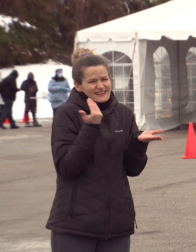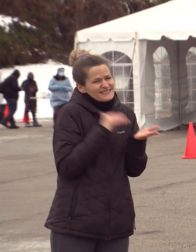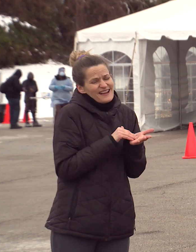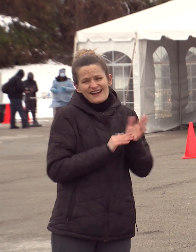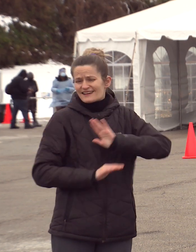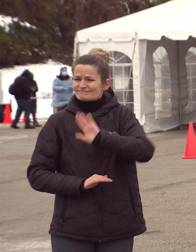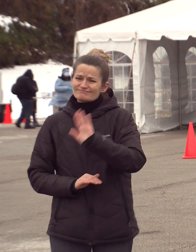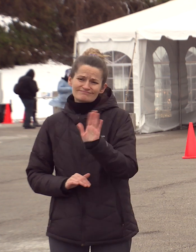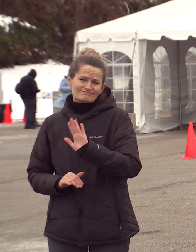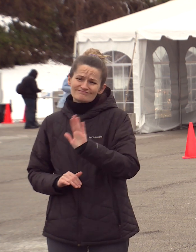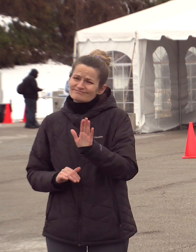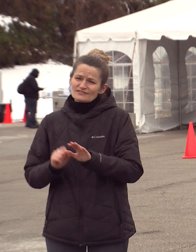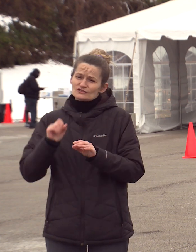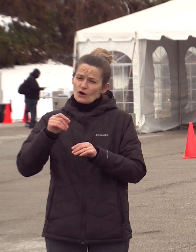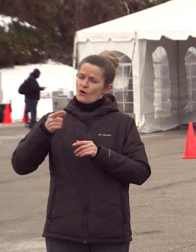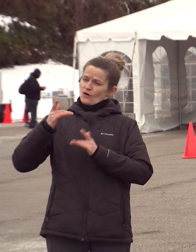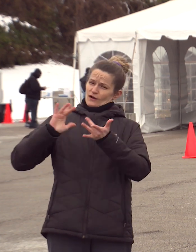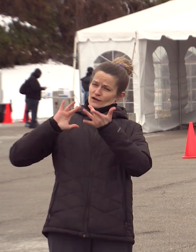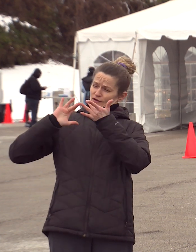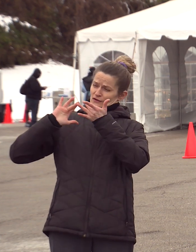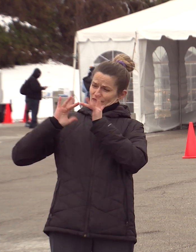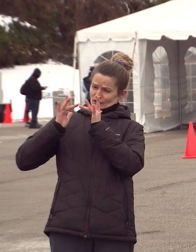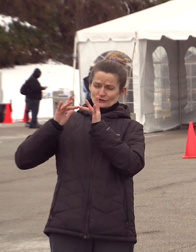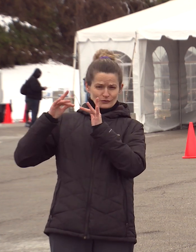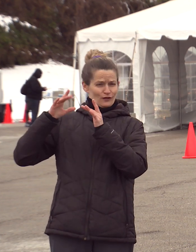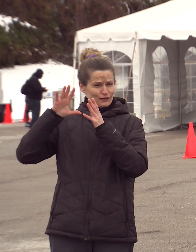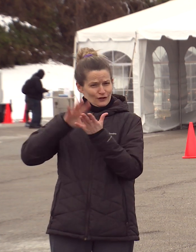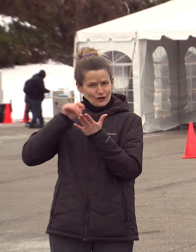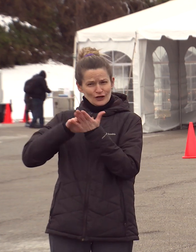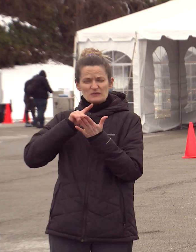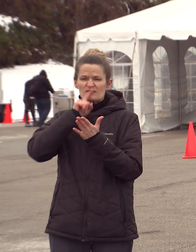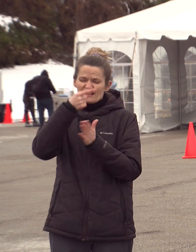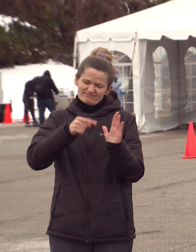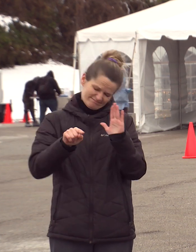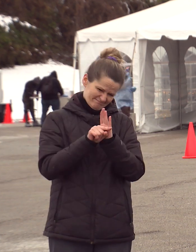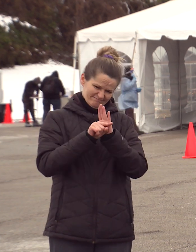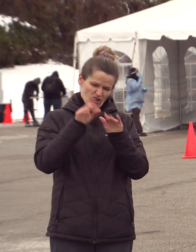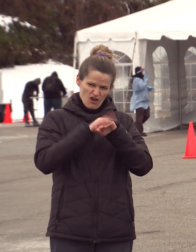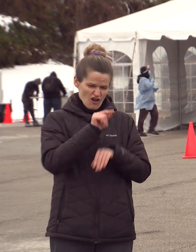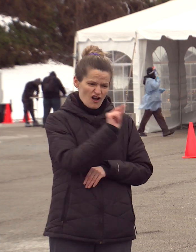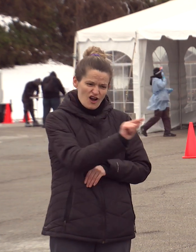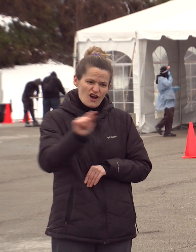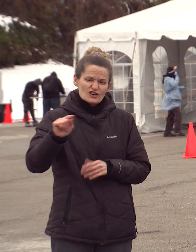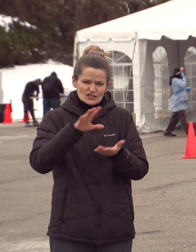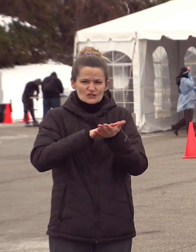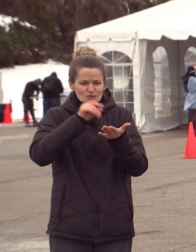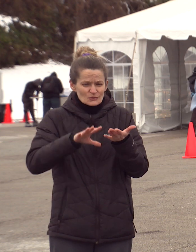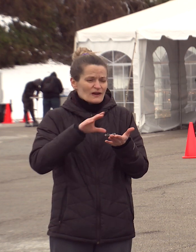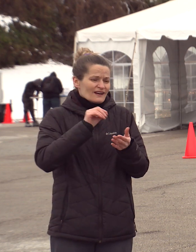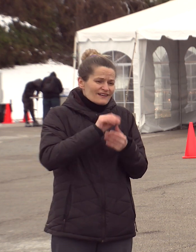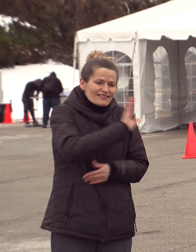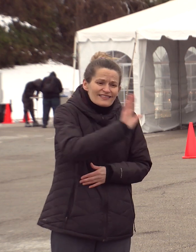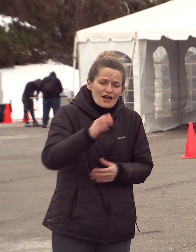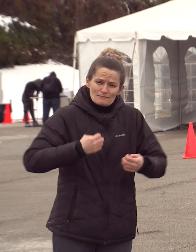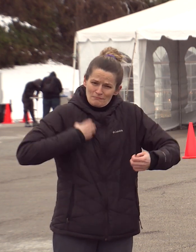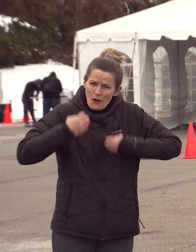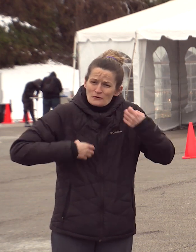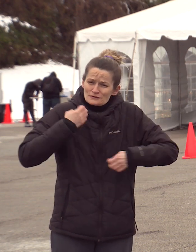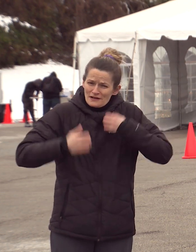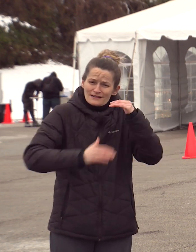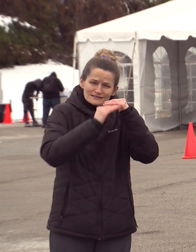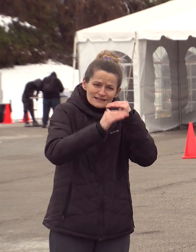impacted our students' social, emotional well-being, academic outcomes, and deepened racial and social